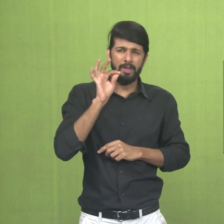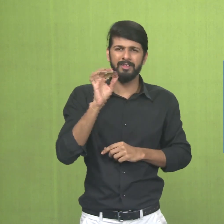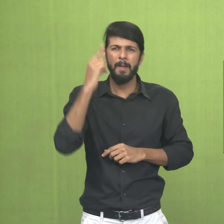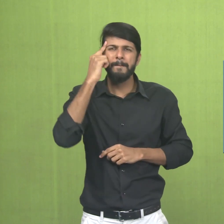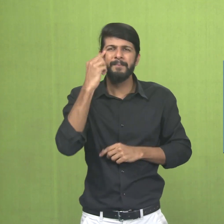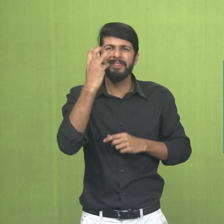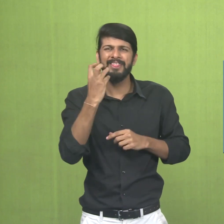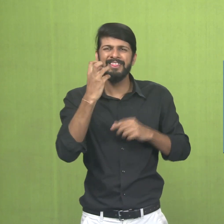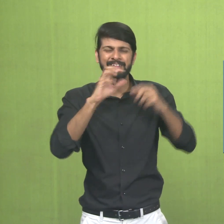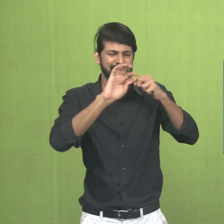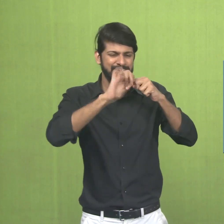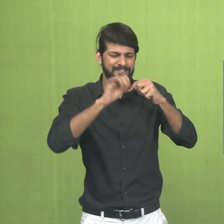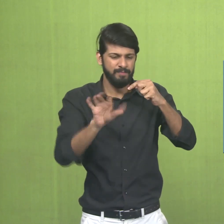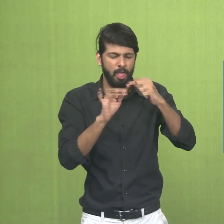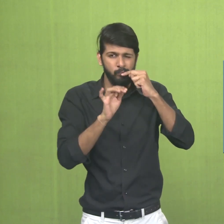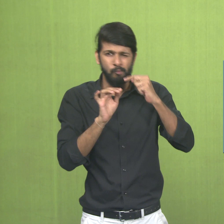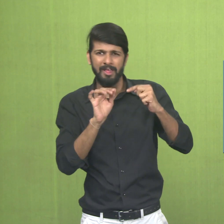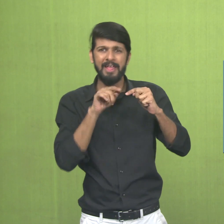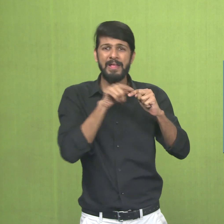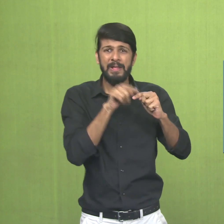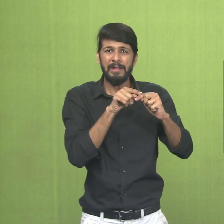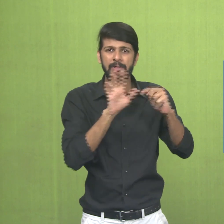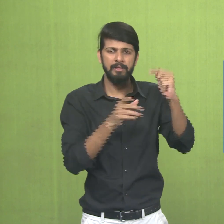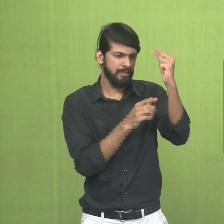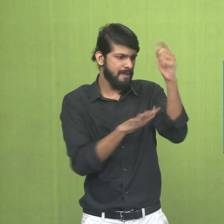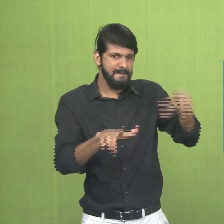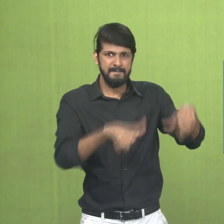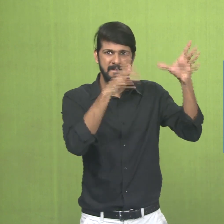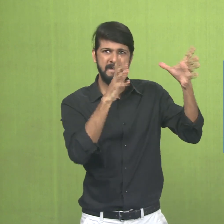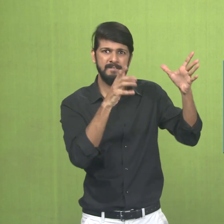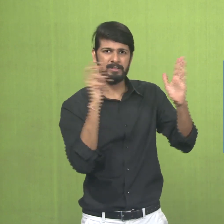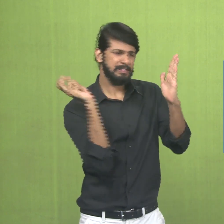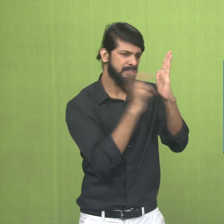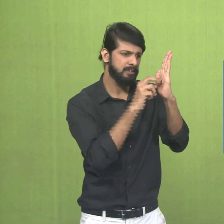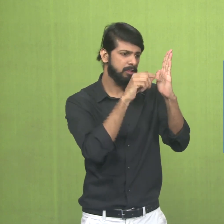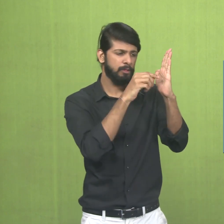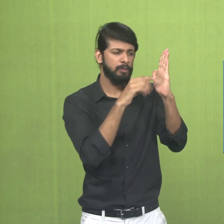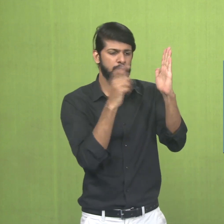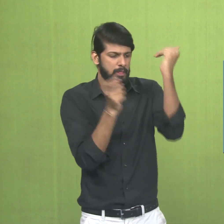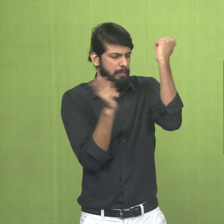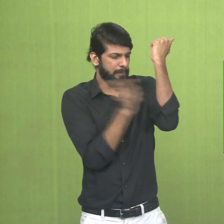glue. You know what tamarind is? So, the tree, the tamarind tree, if you